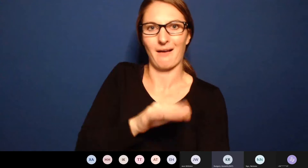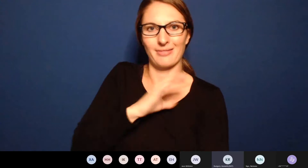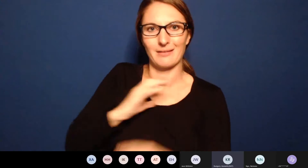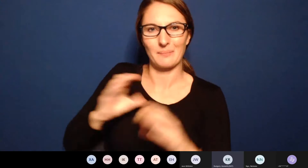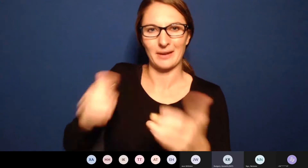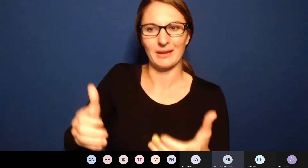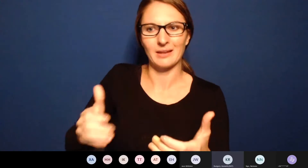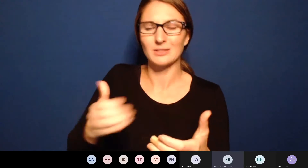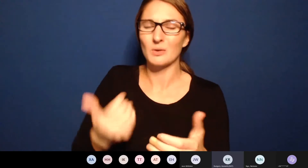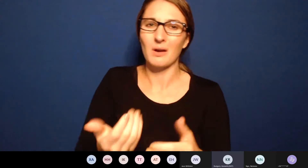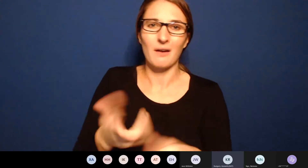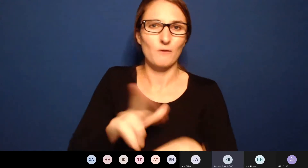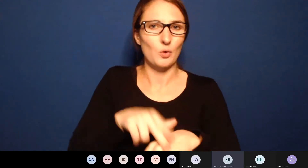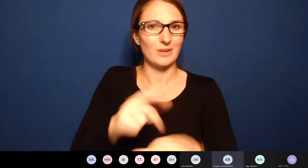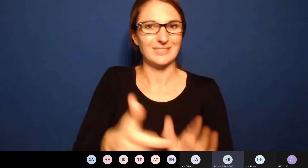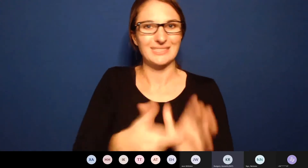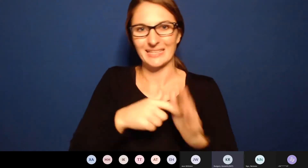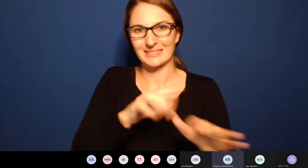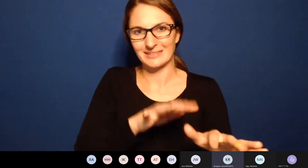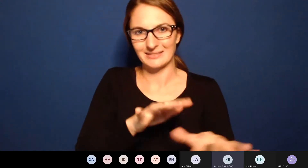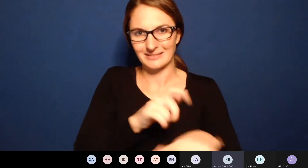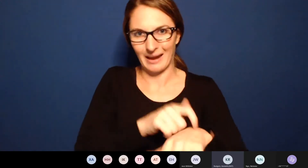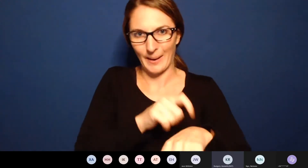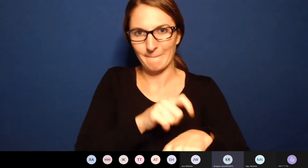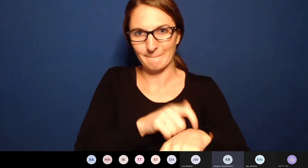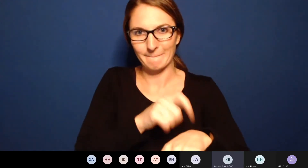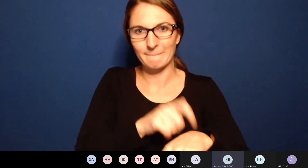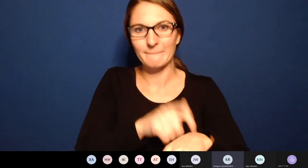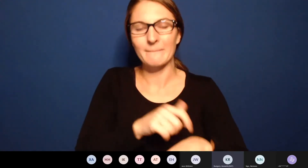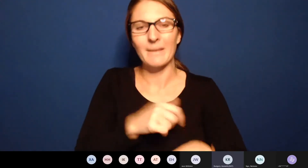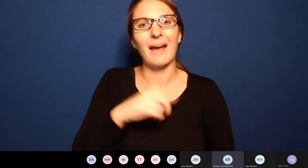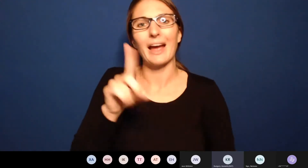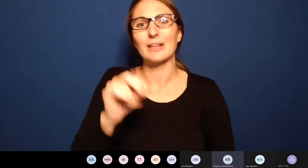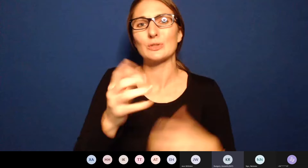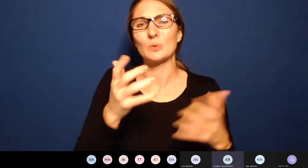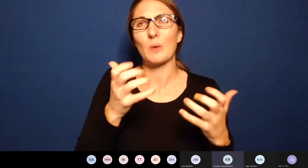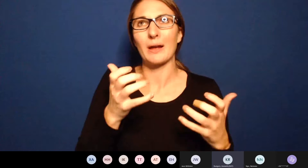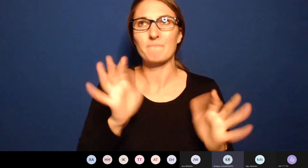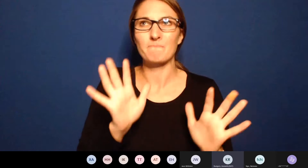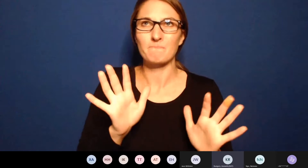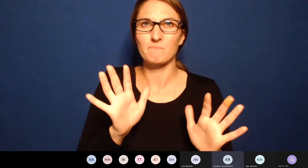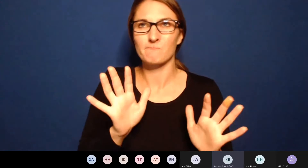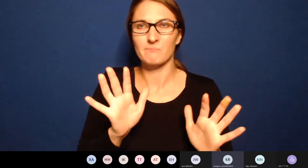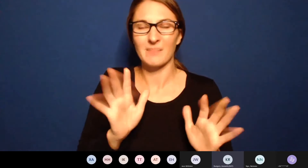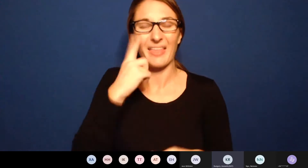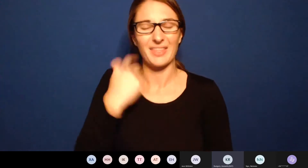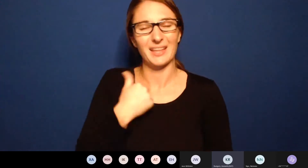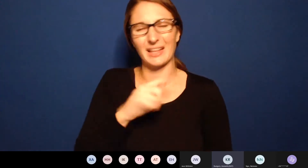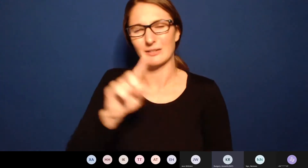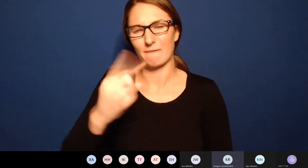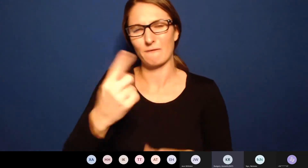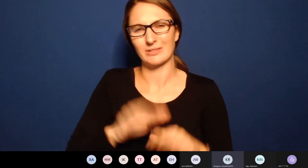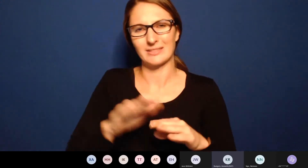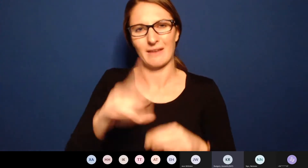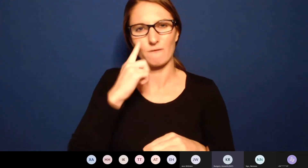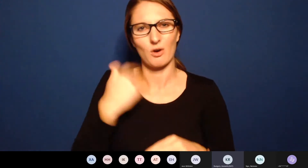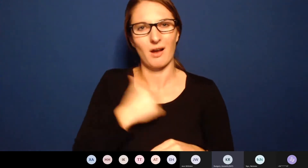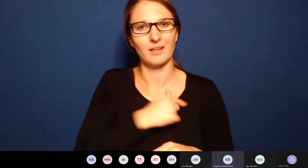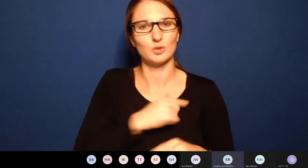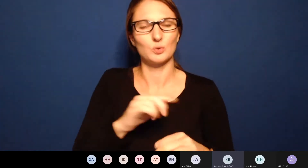stuff takes time, but I really want, I think that's our first step, is to develop and rebuild our